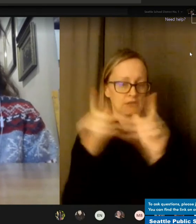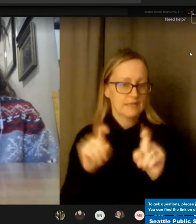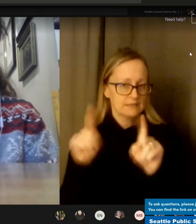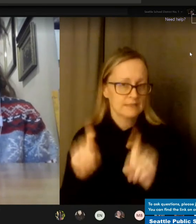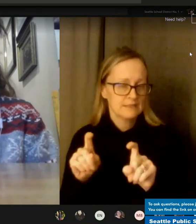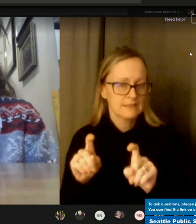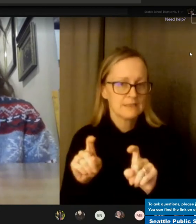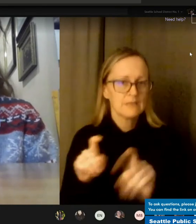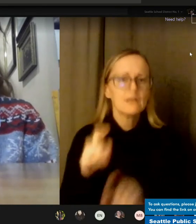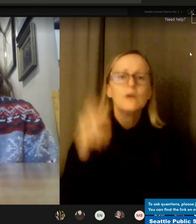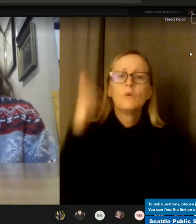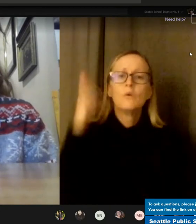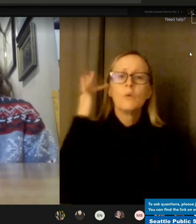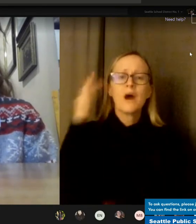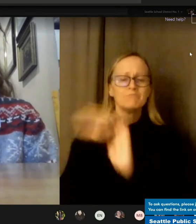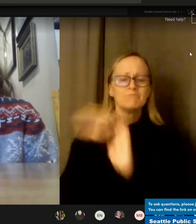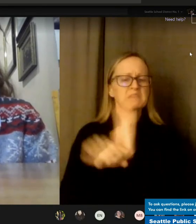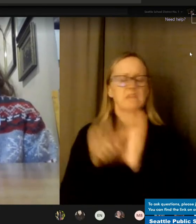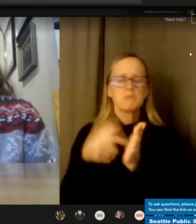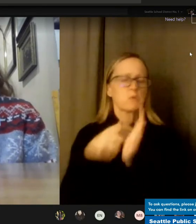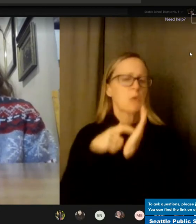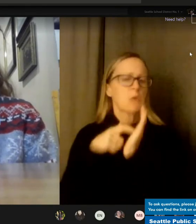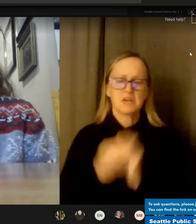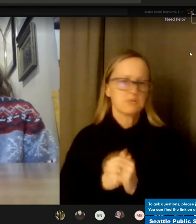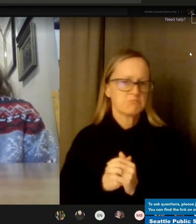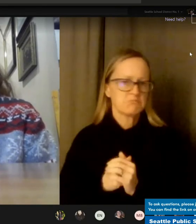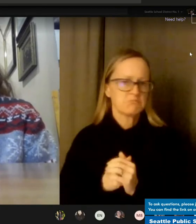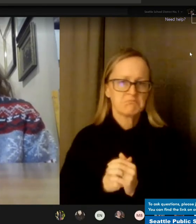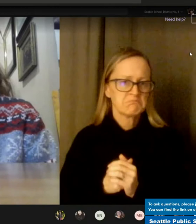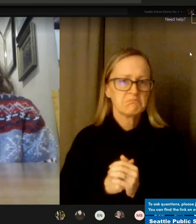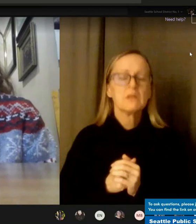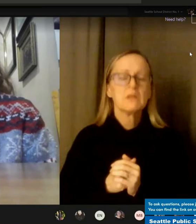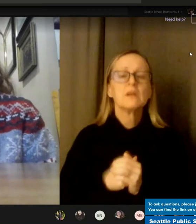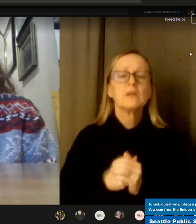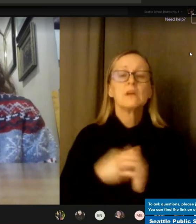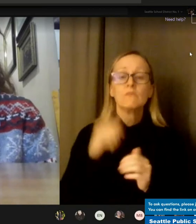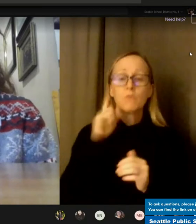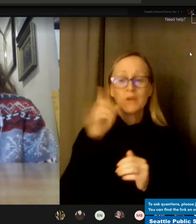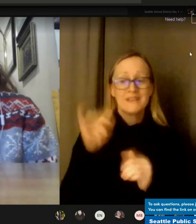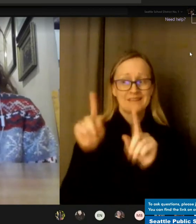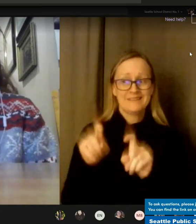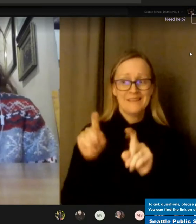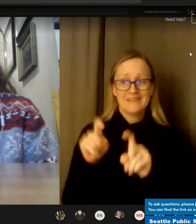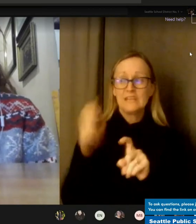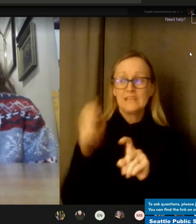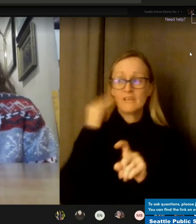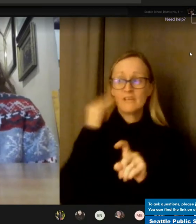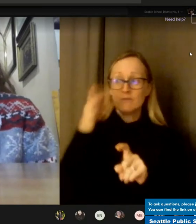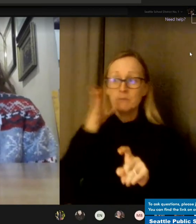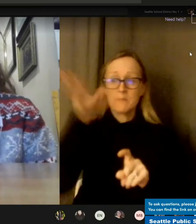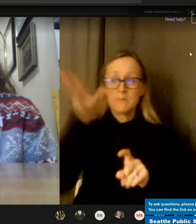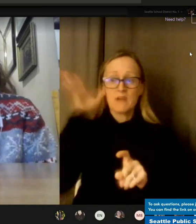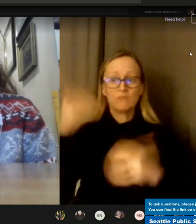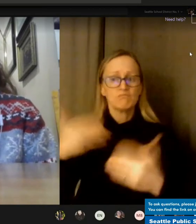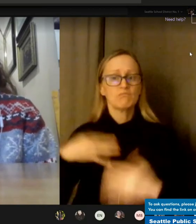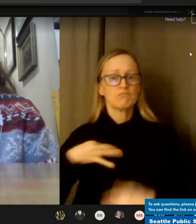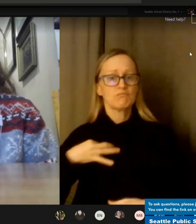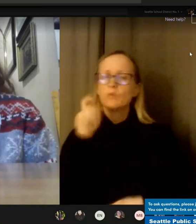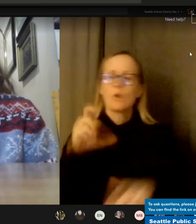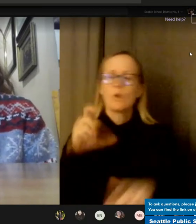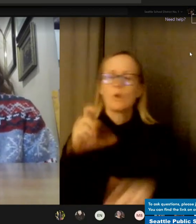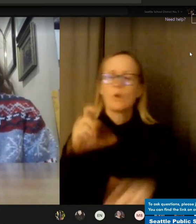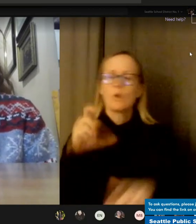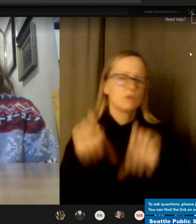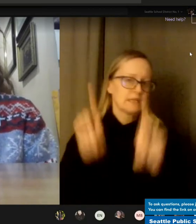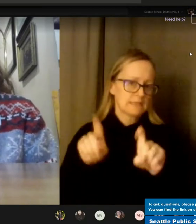not requiring districts right now to administer this assessment. Now, the other group is our former